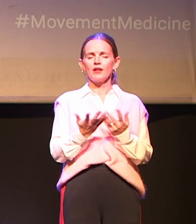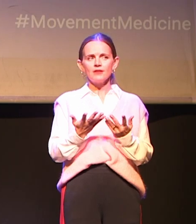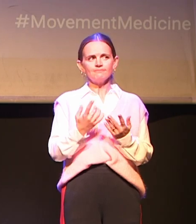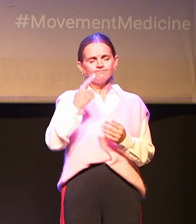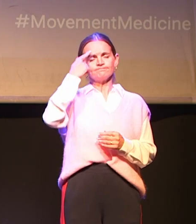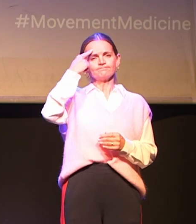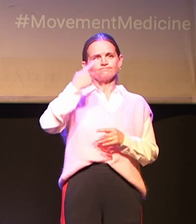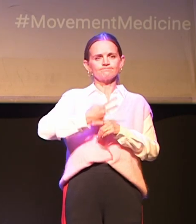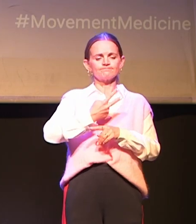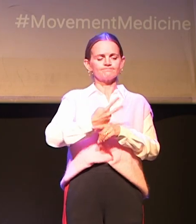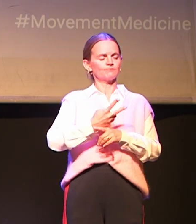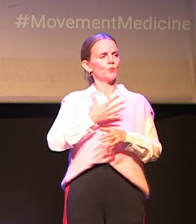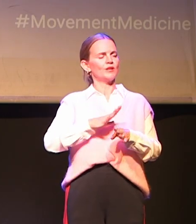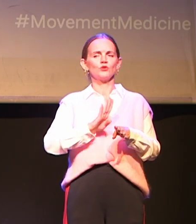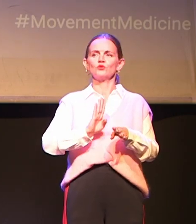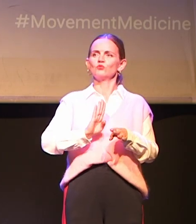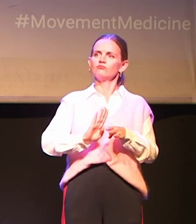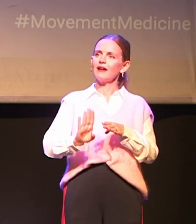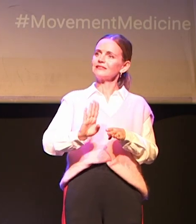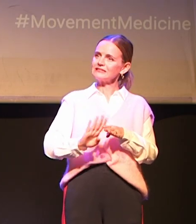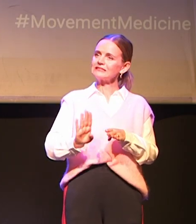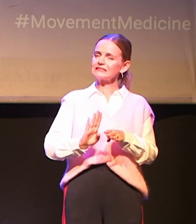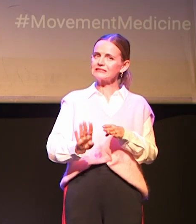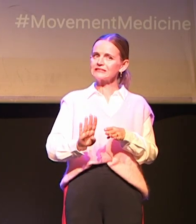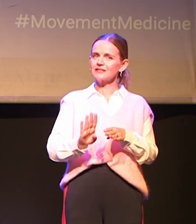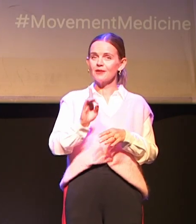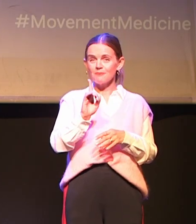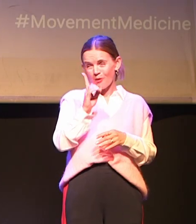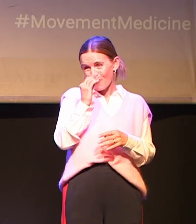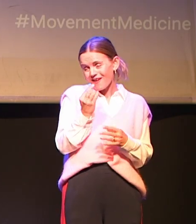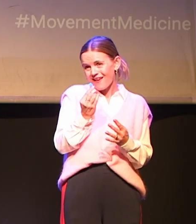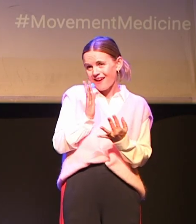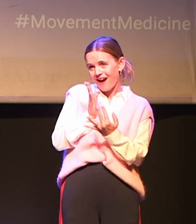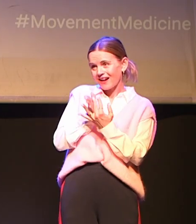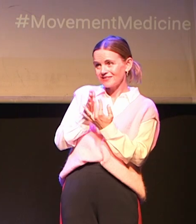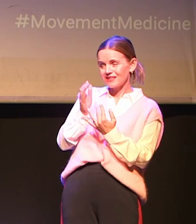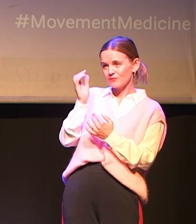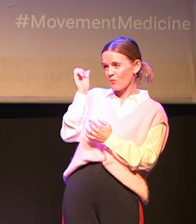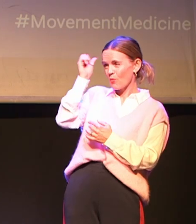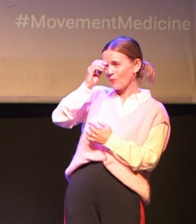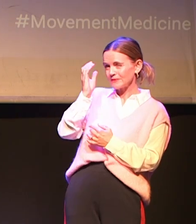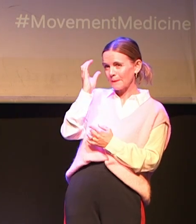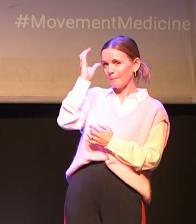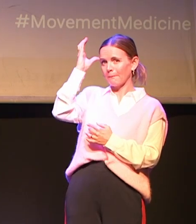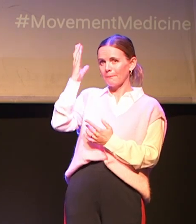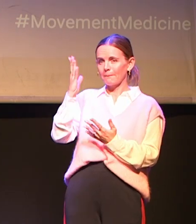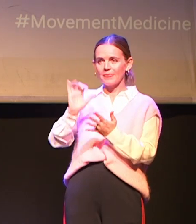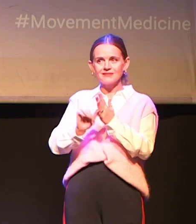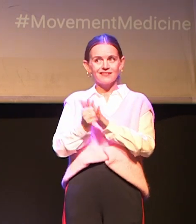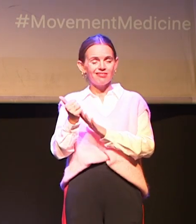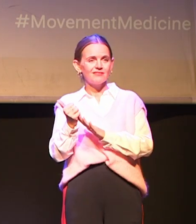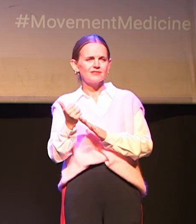need to practice, but we have access to the wisdom, we have the skills, we have our